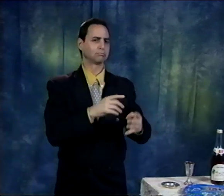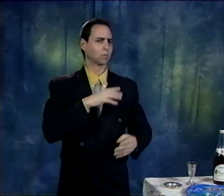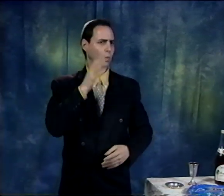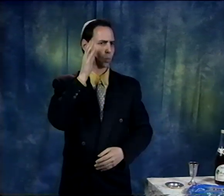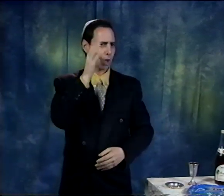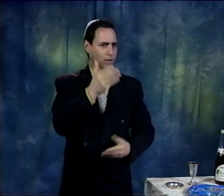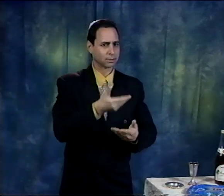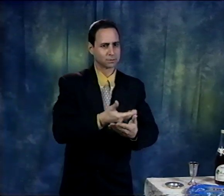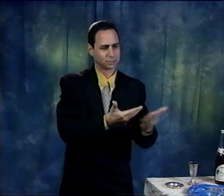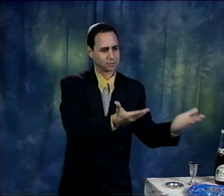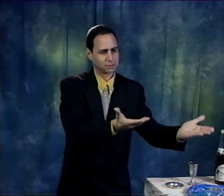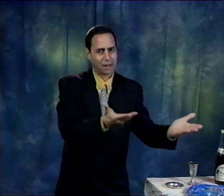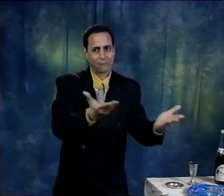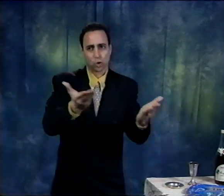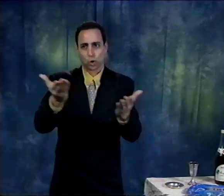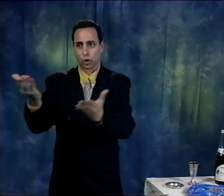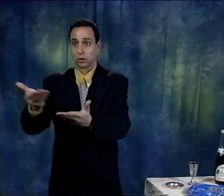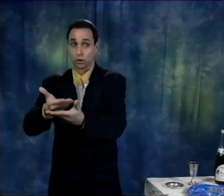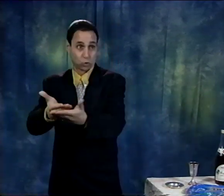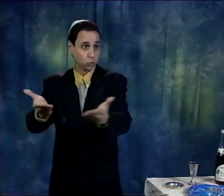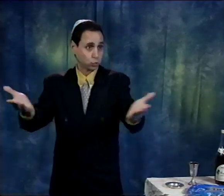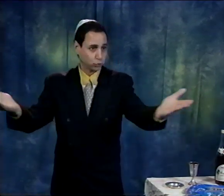2, I will deliver you.